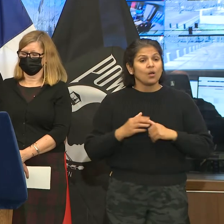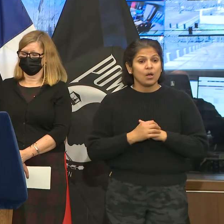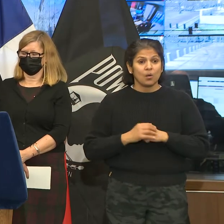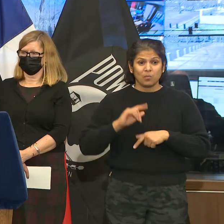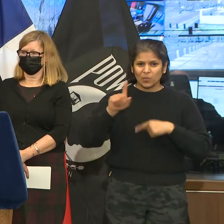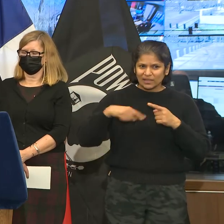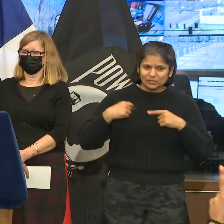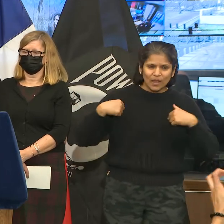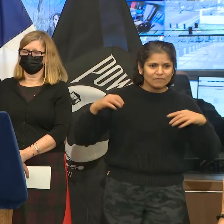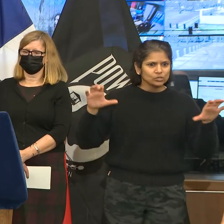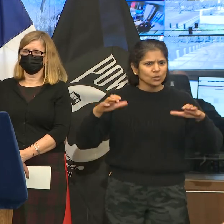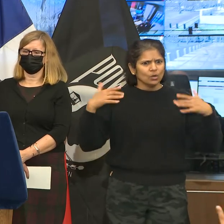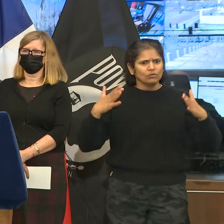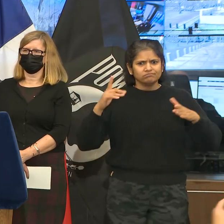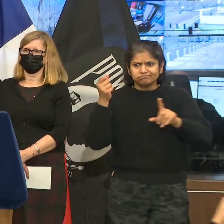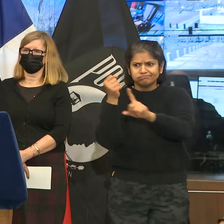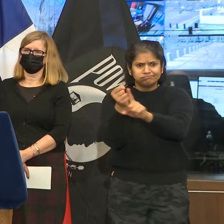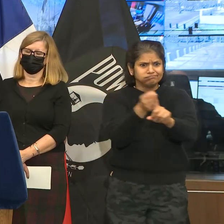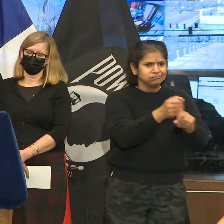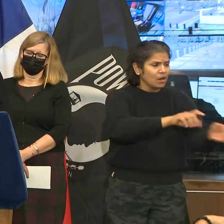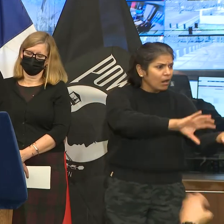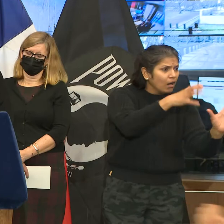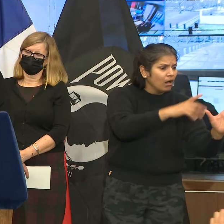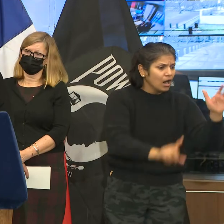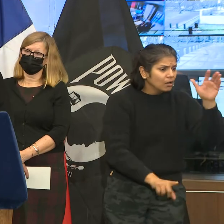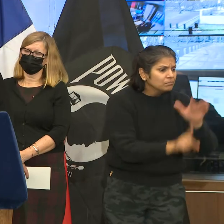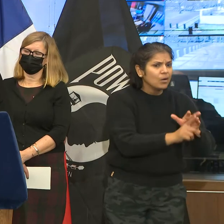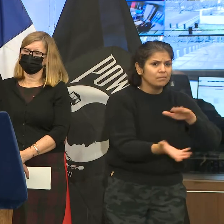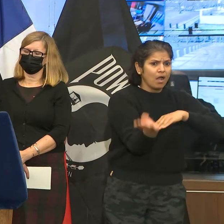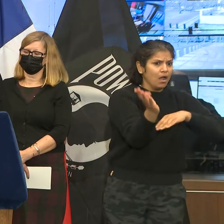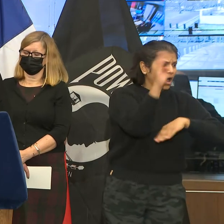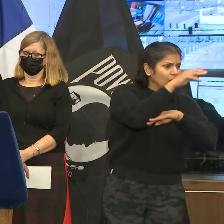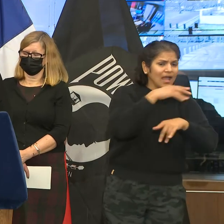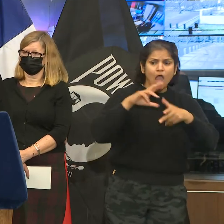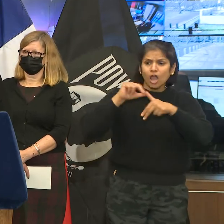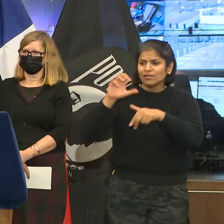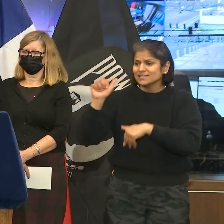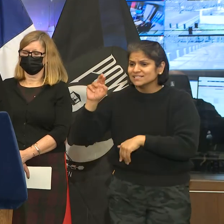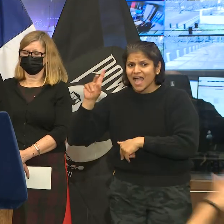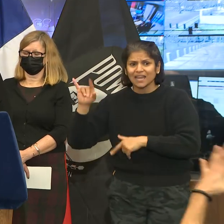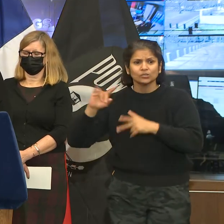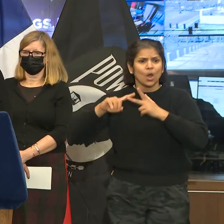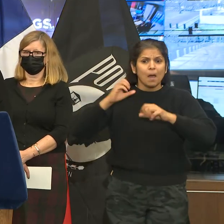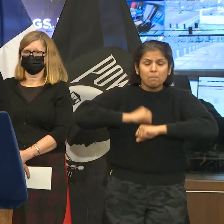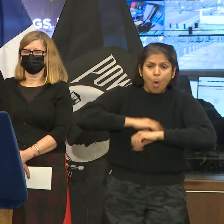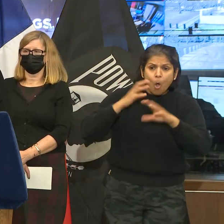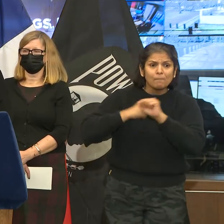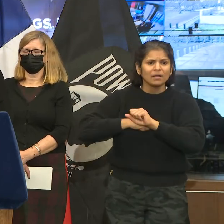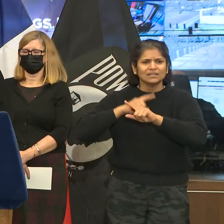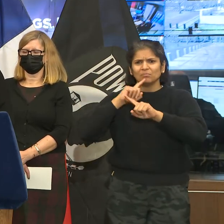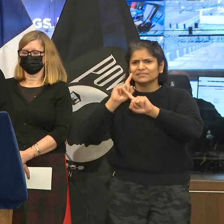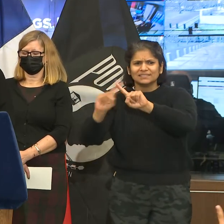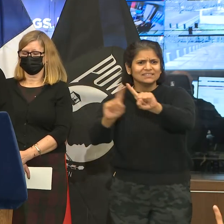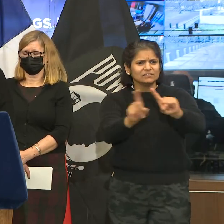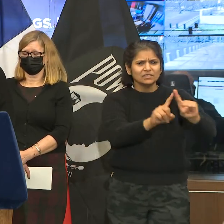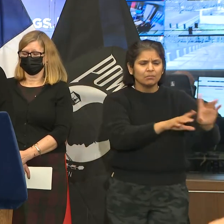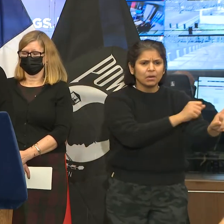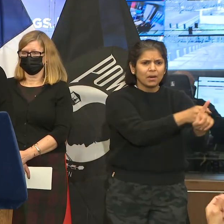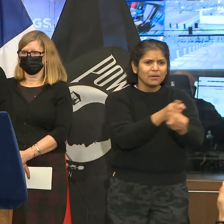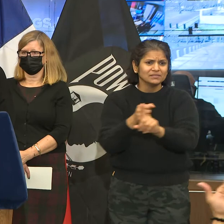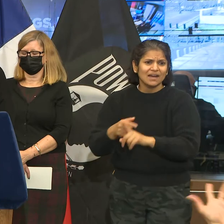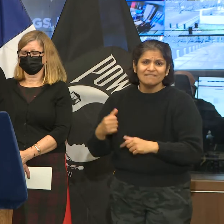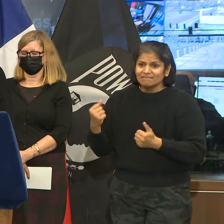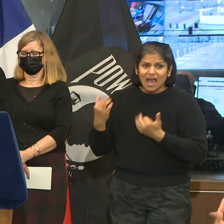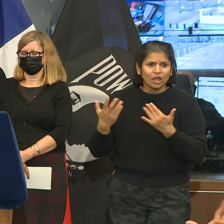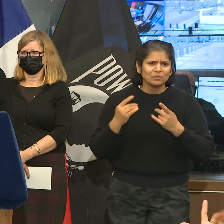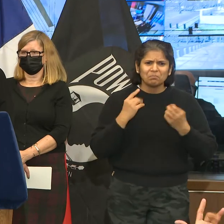a Hurricane Sandy, when there is some type of explosion in our communities. You know, when there are fires that